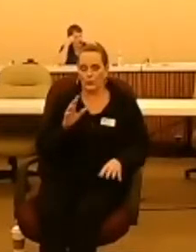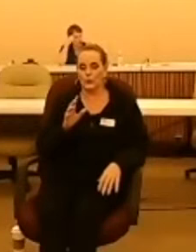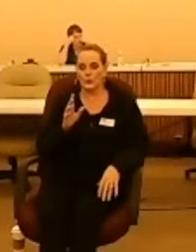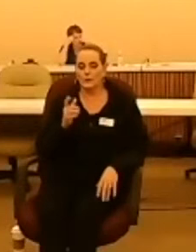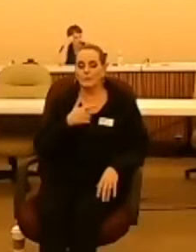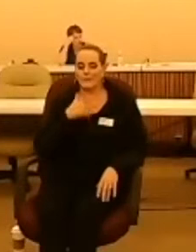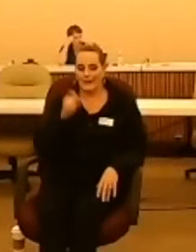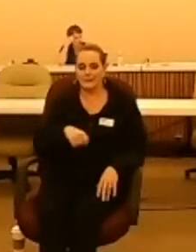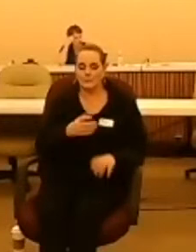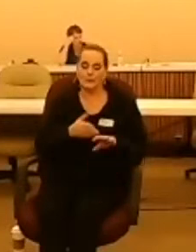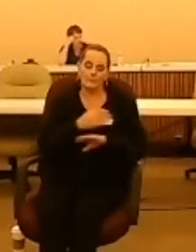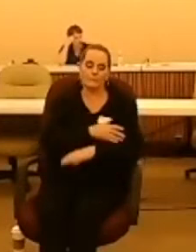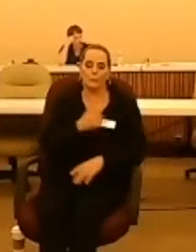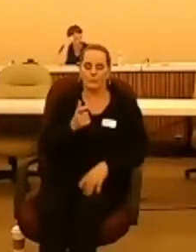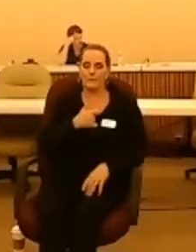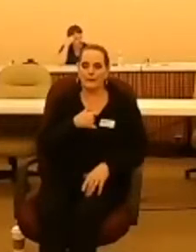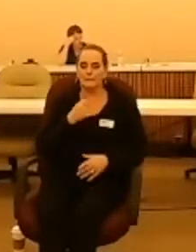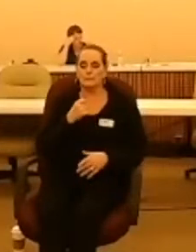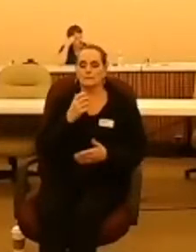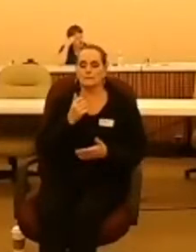has to be done before they can get site plan.